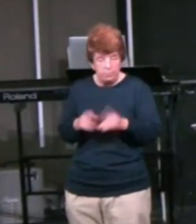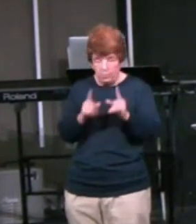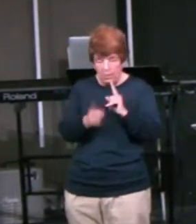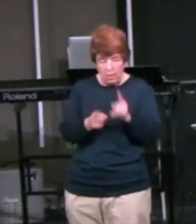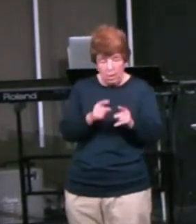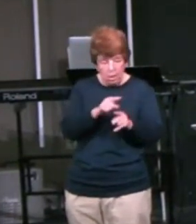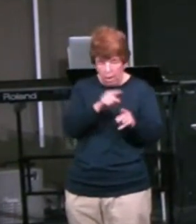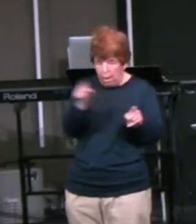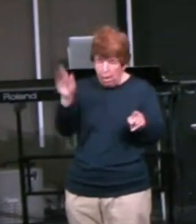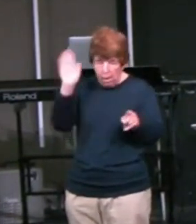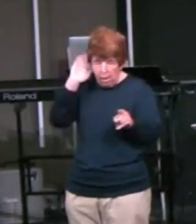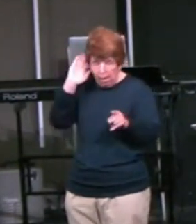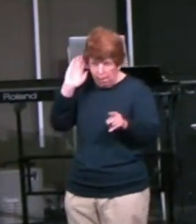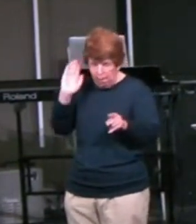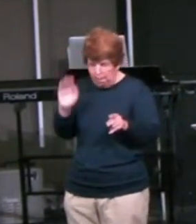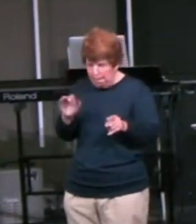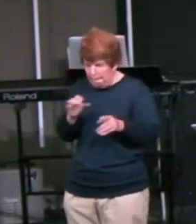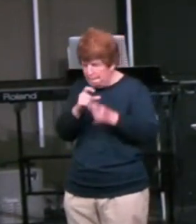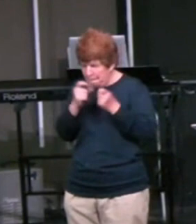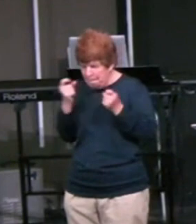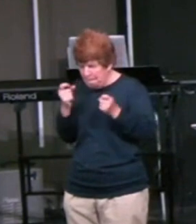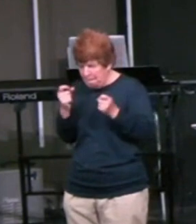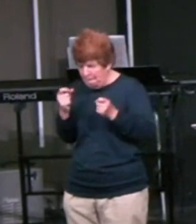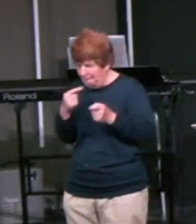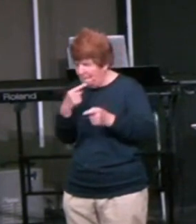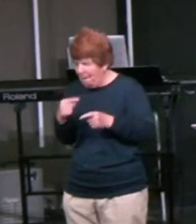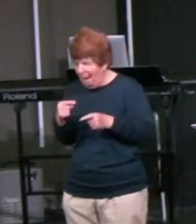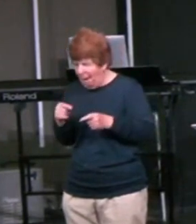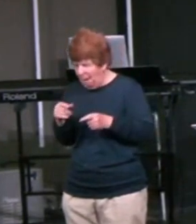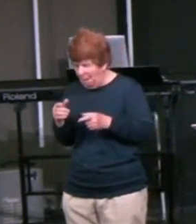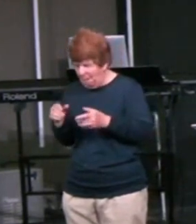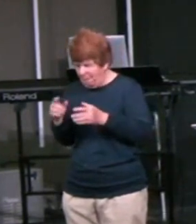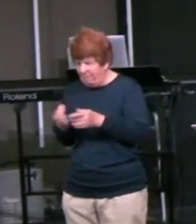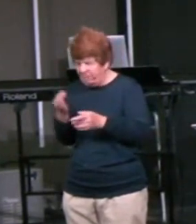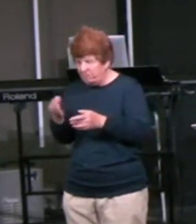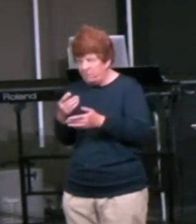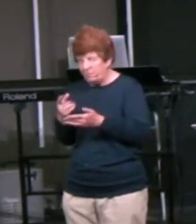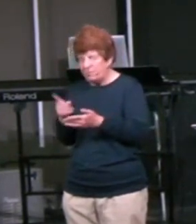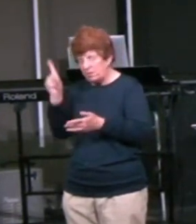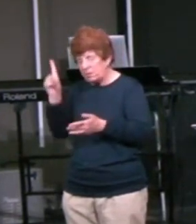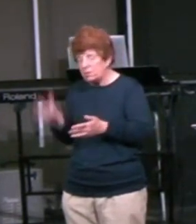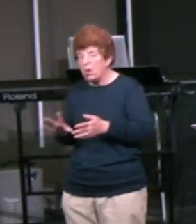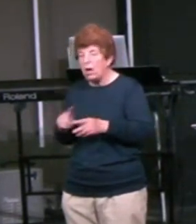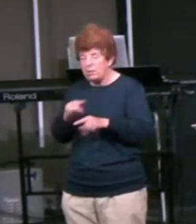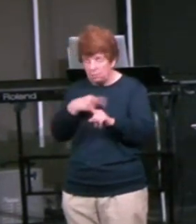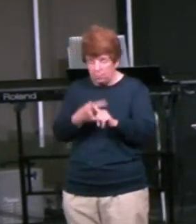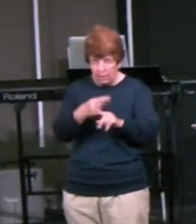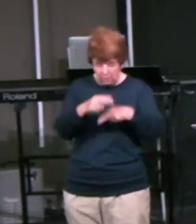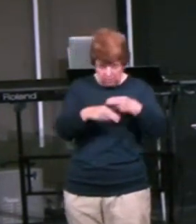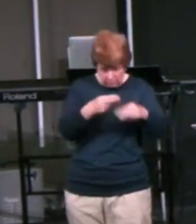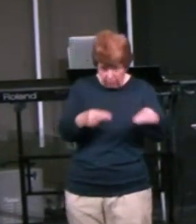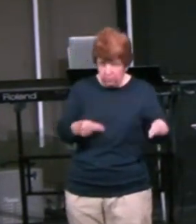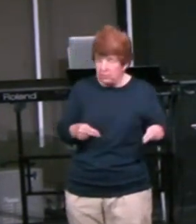Sometimes you will hear our pastors say we're going to be waited on for our tithes and offerings.